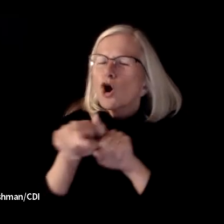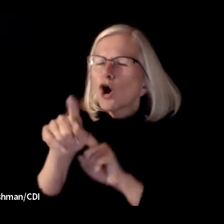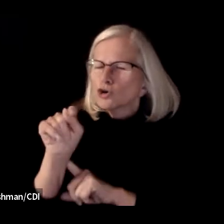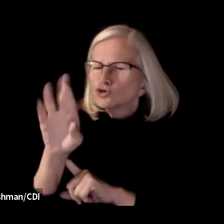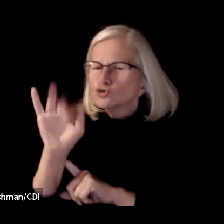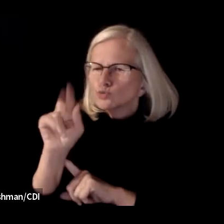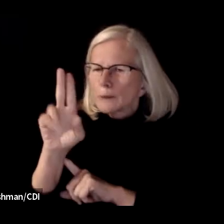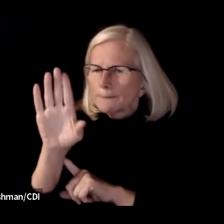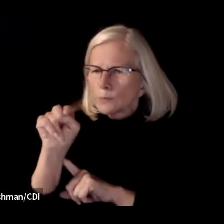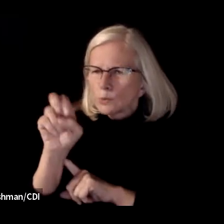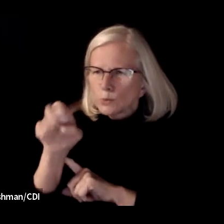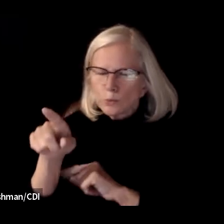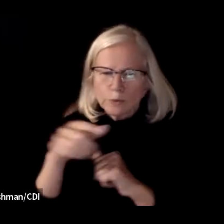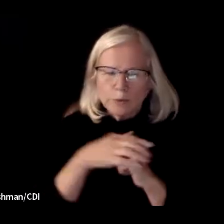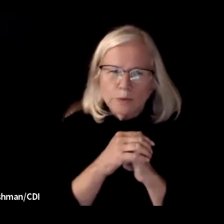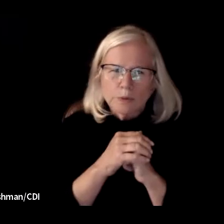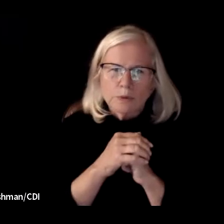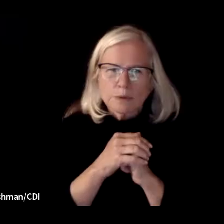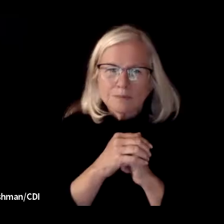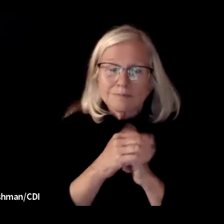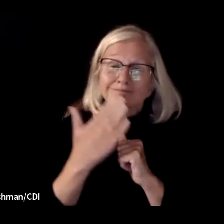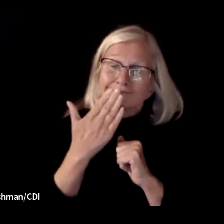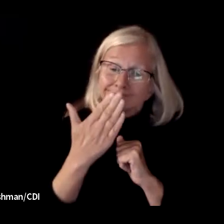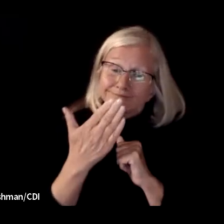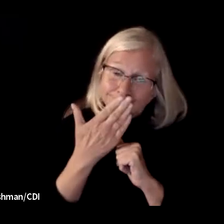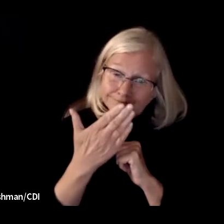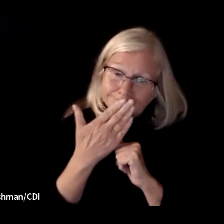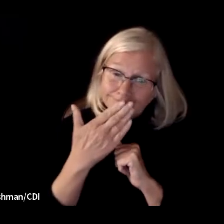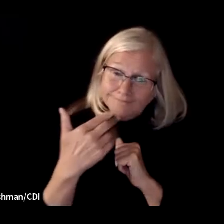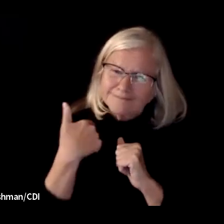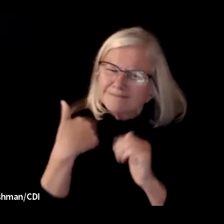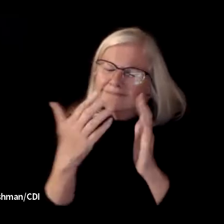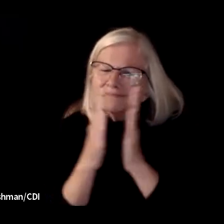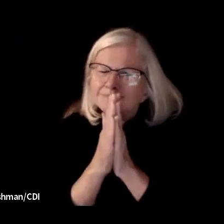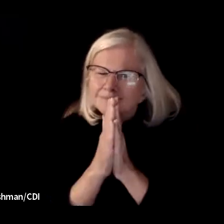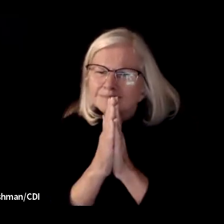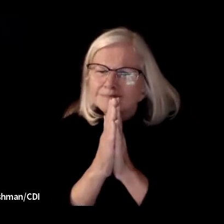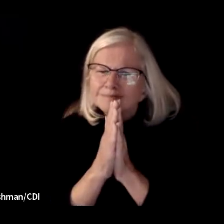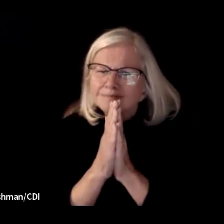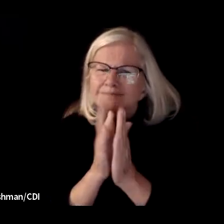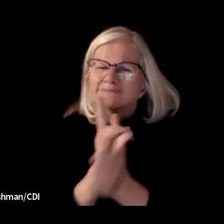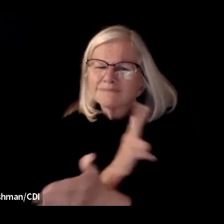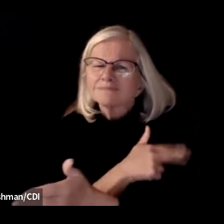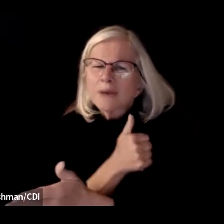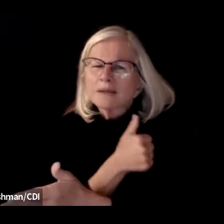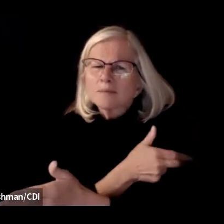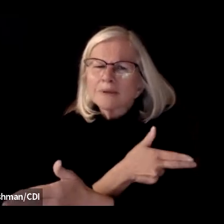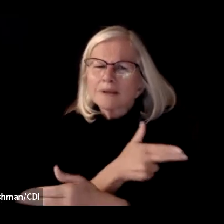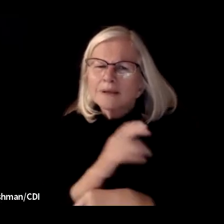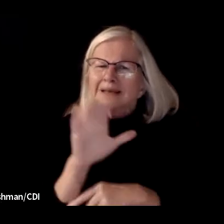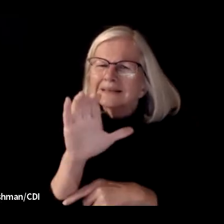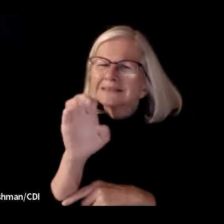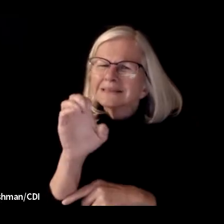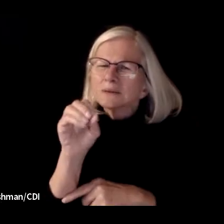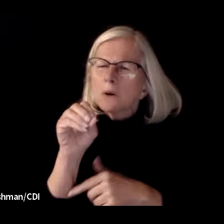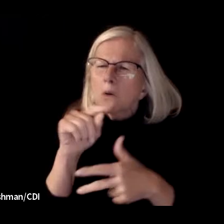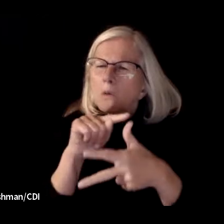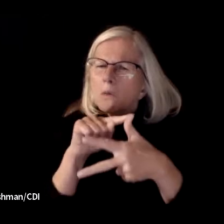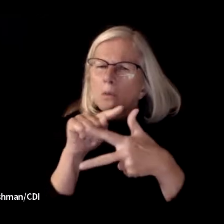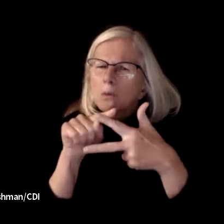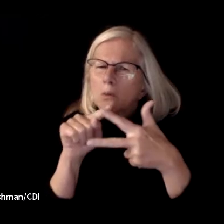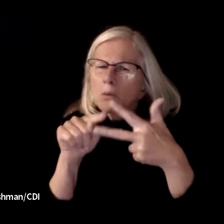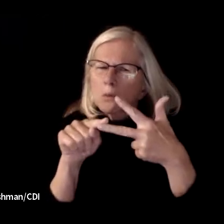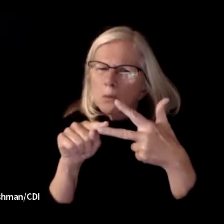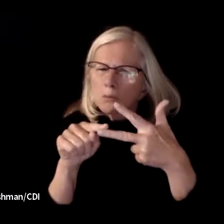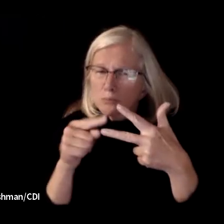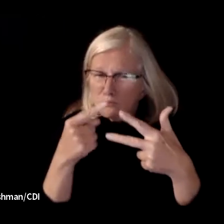Thank you. I wanted to ask the hospital leaders, can you talk more about any care that